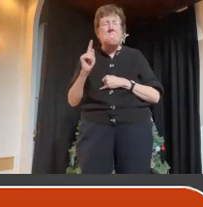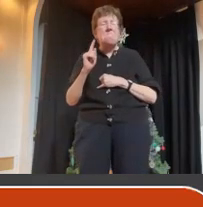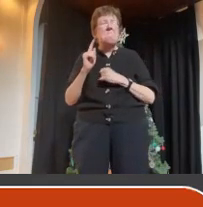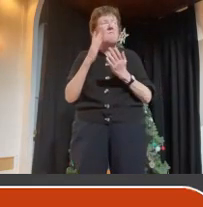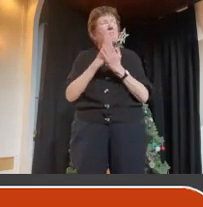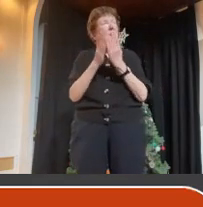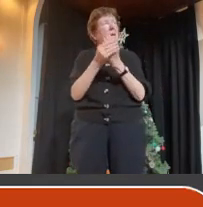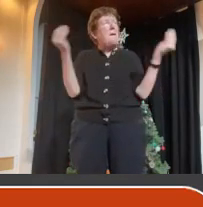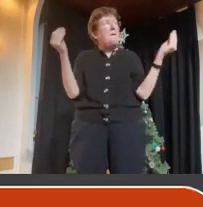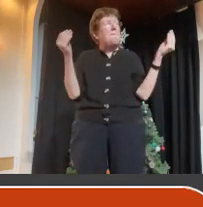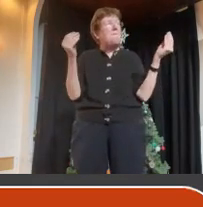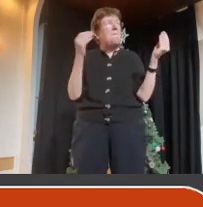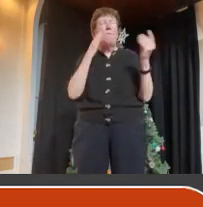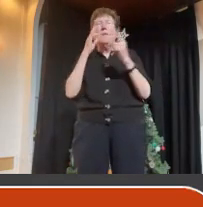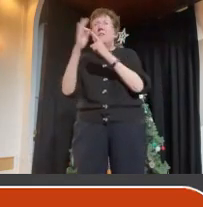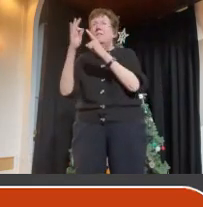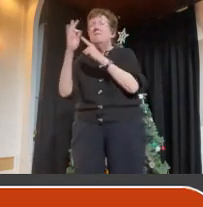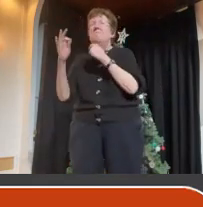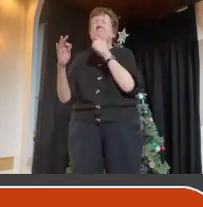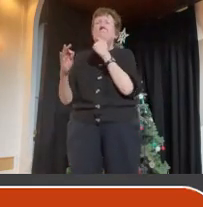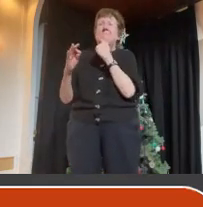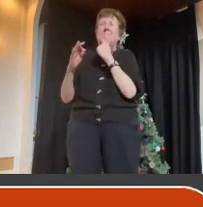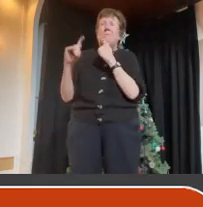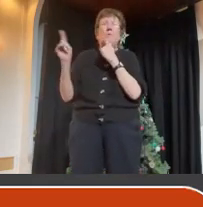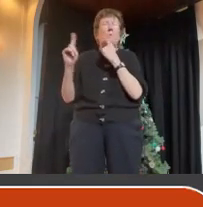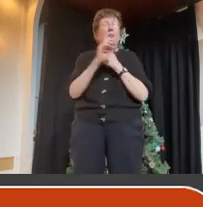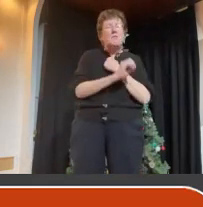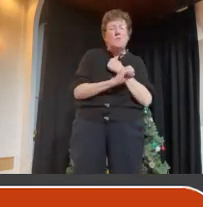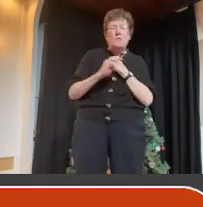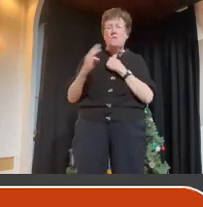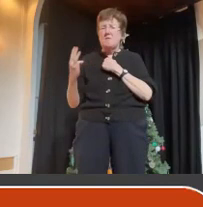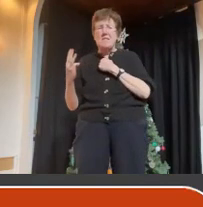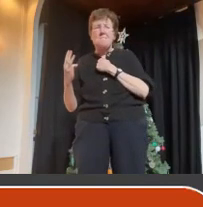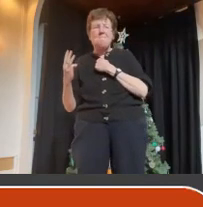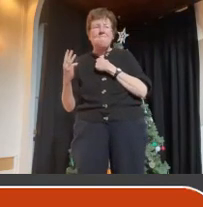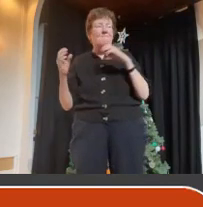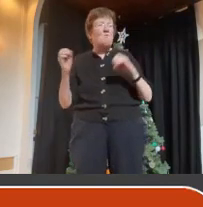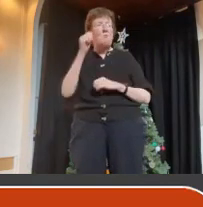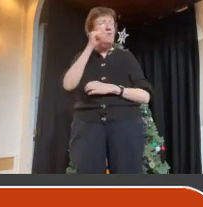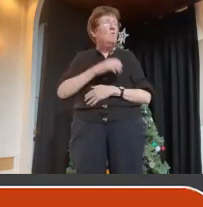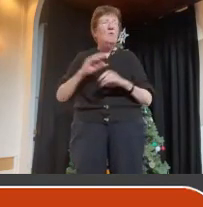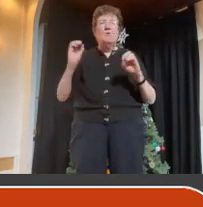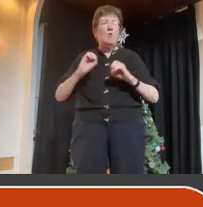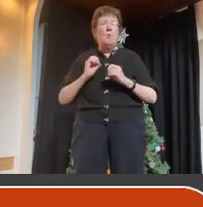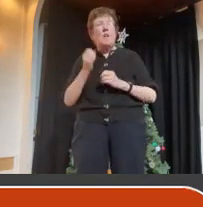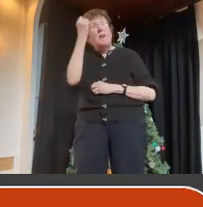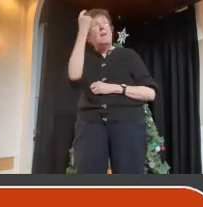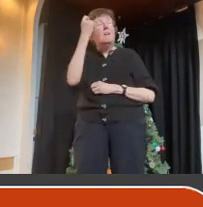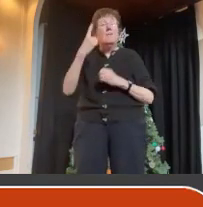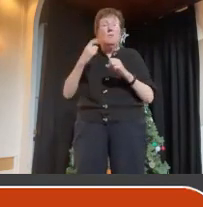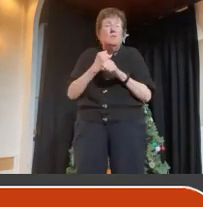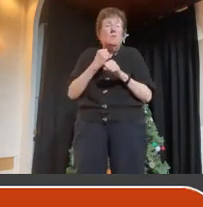But we did find that there's actually a huge gap when we interviewed people, and it's that age of 0 to